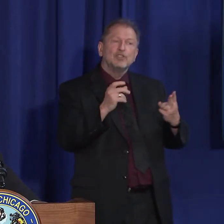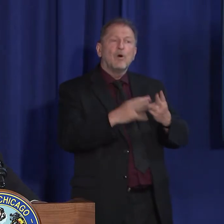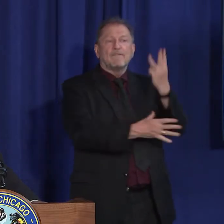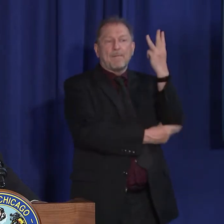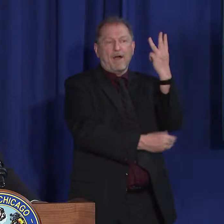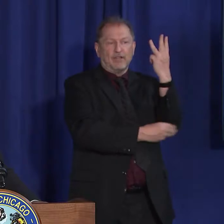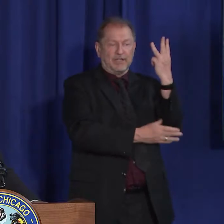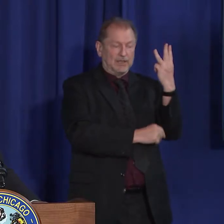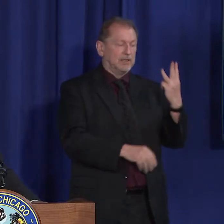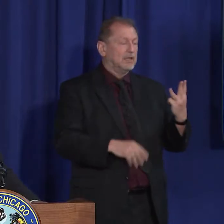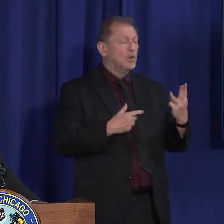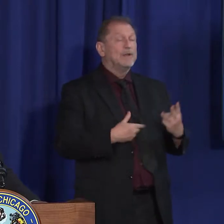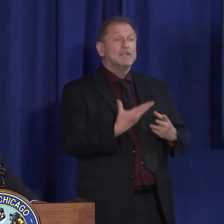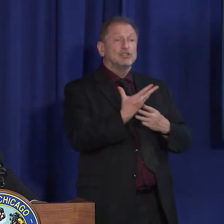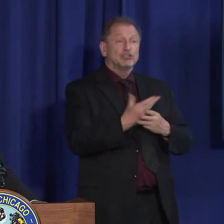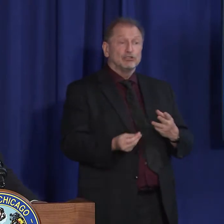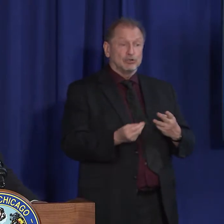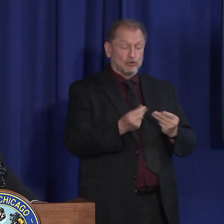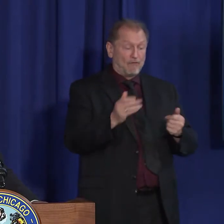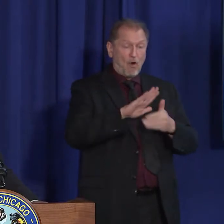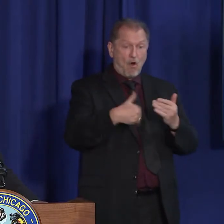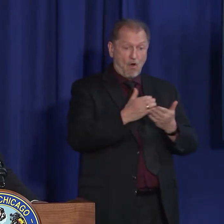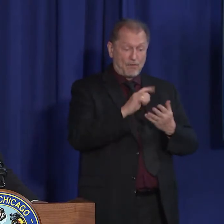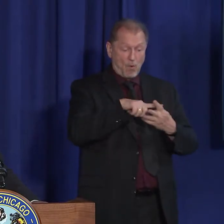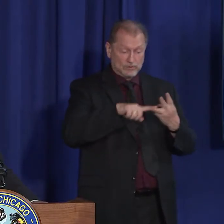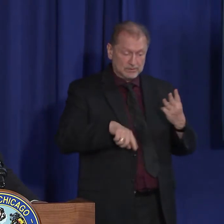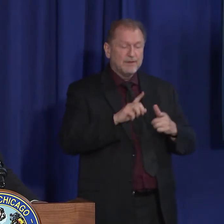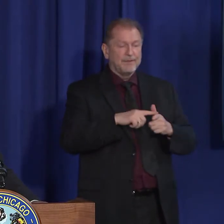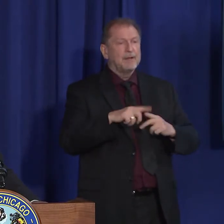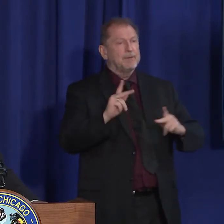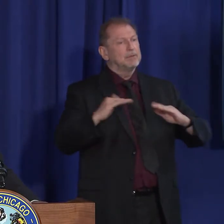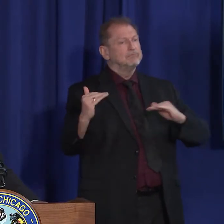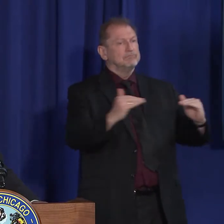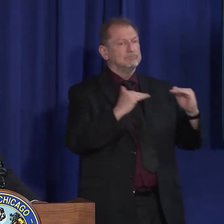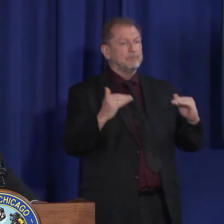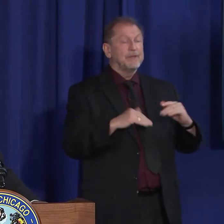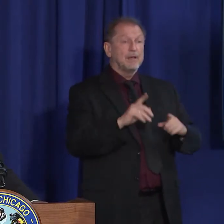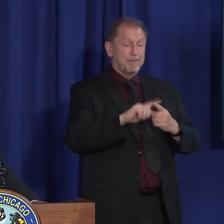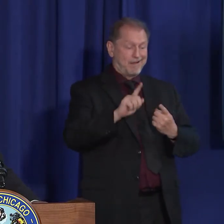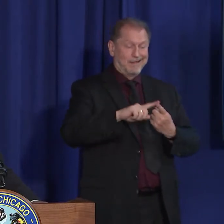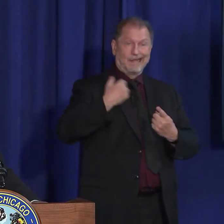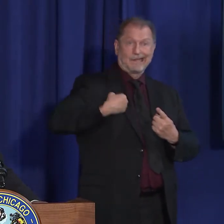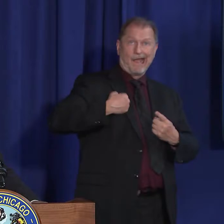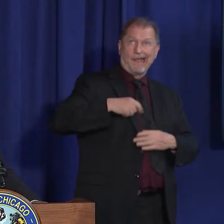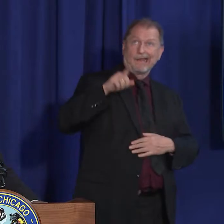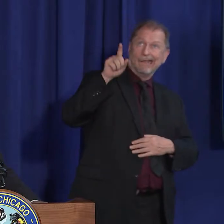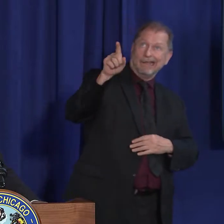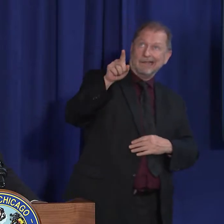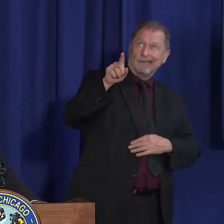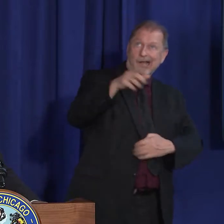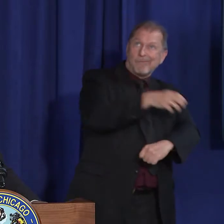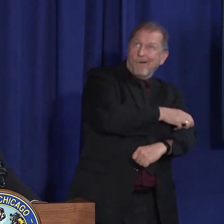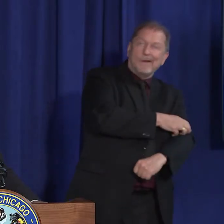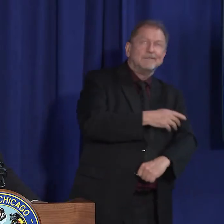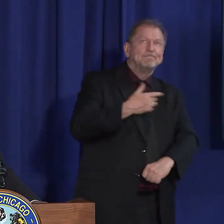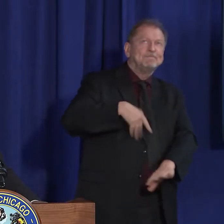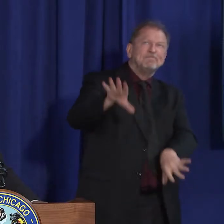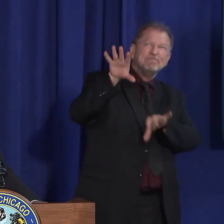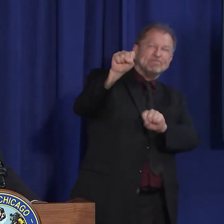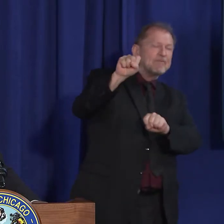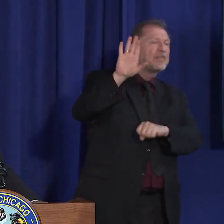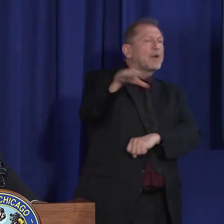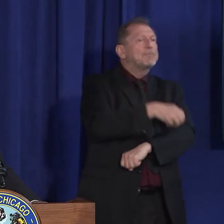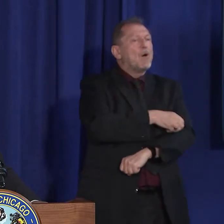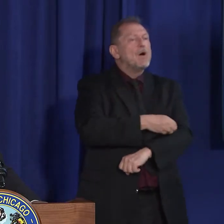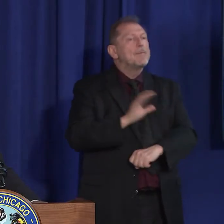gangs, we've got to strike a hard blow against them. We've got to demonstrate to our residents that we hear them, that